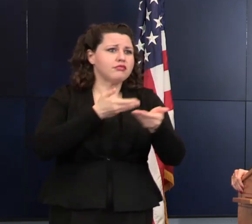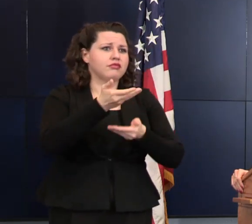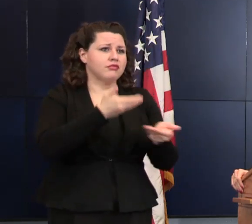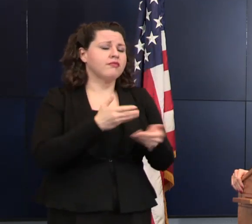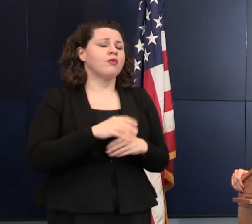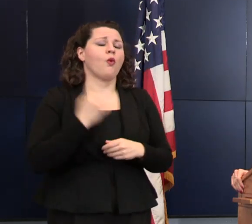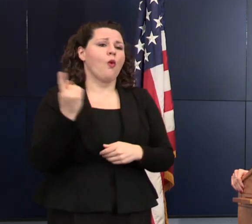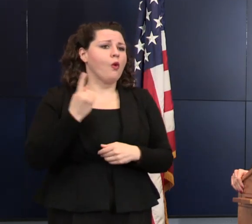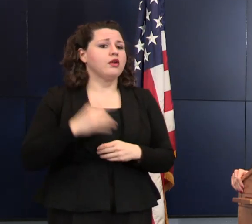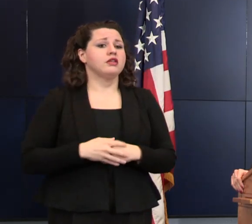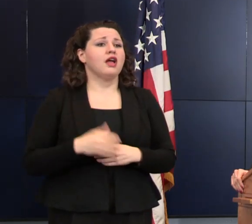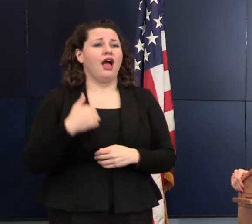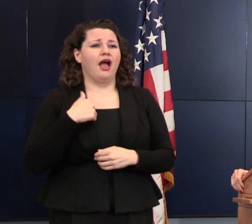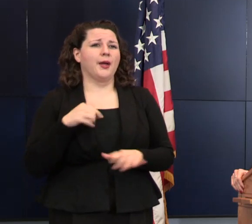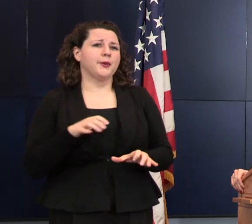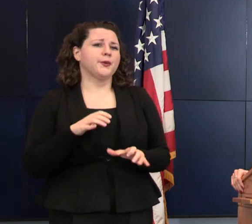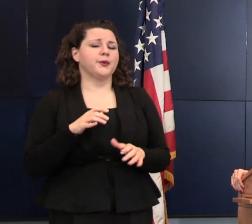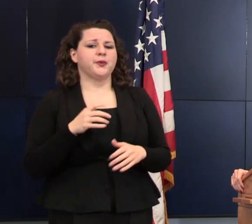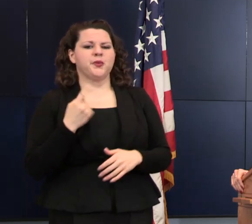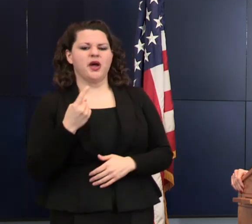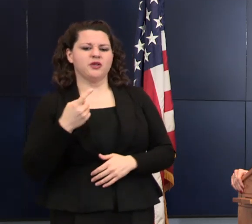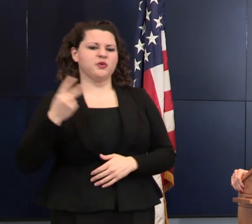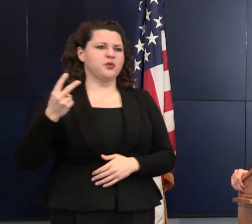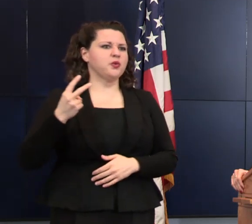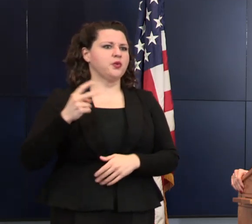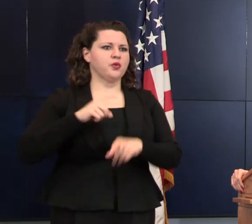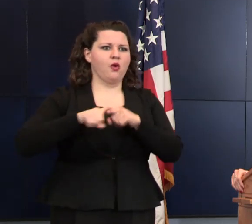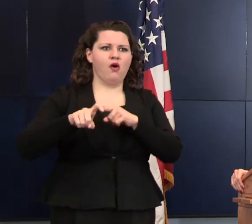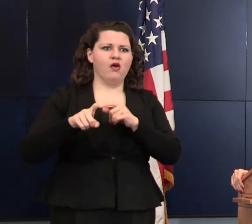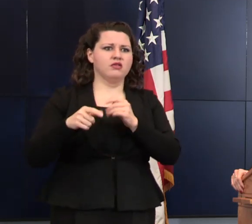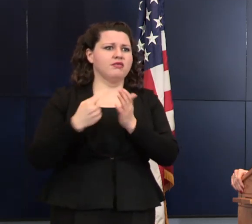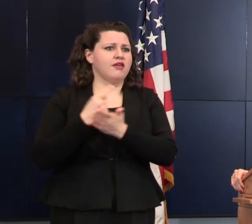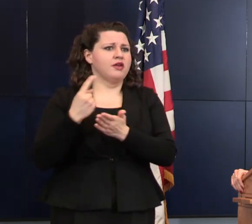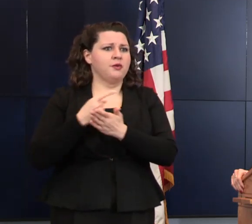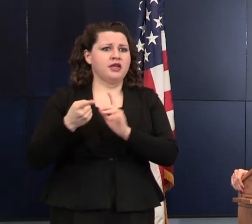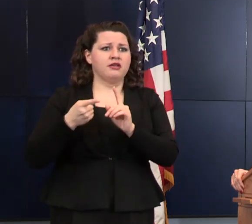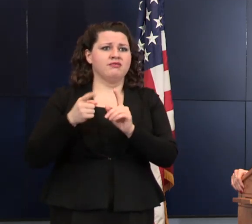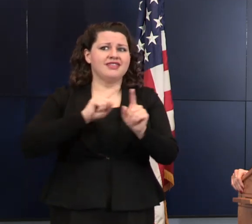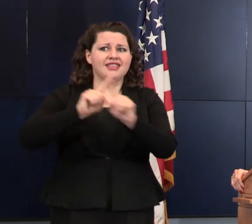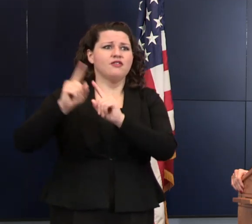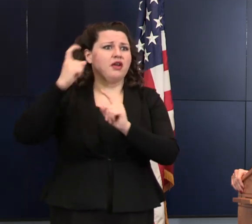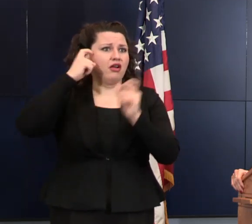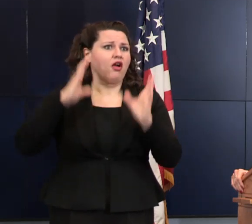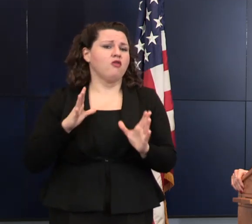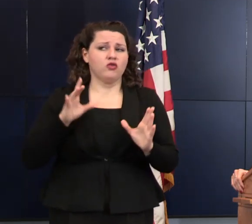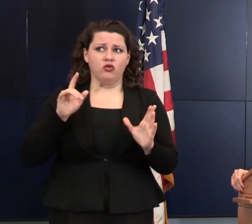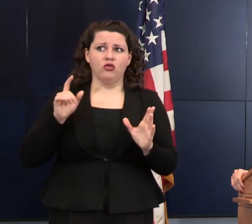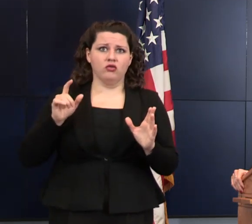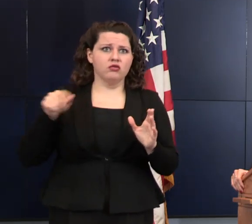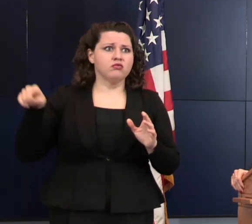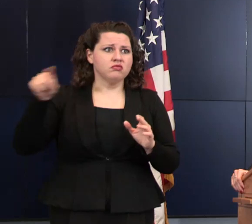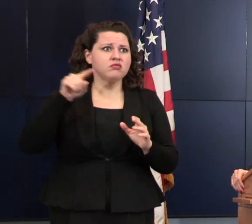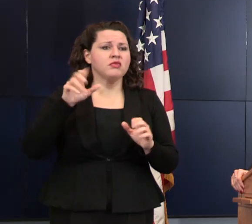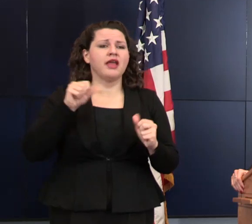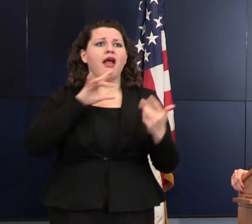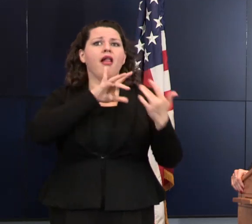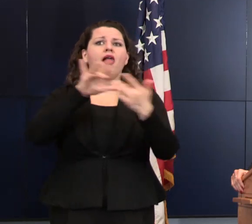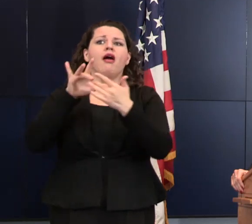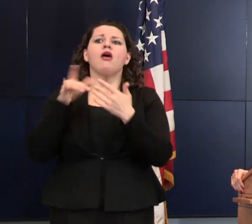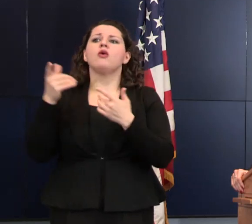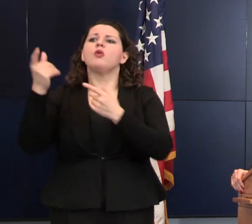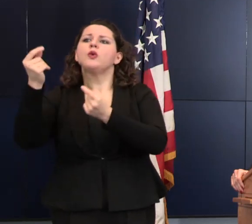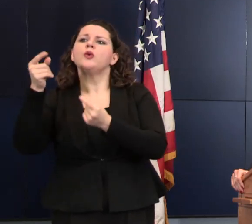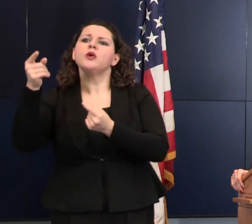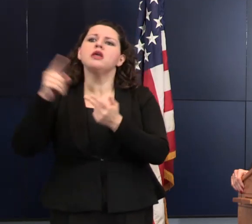also do at least 1 or 2 calls a week with governors from across the country so that we can highlight what they're doing, what